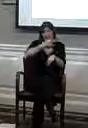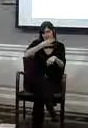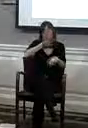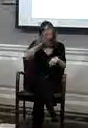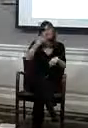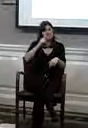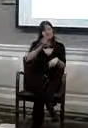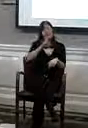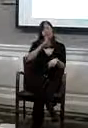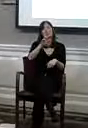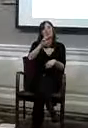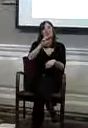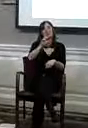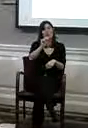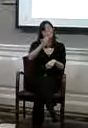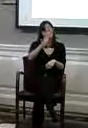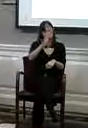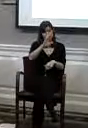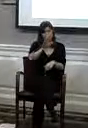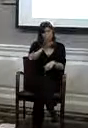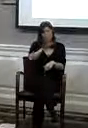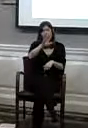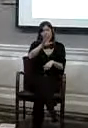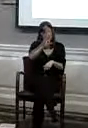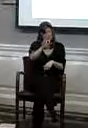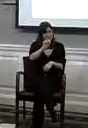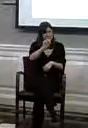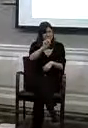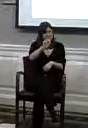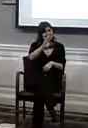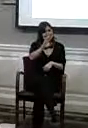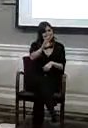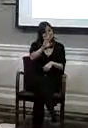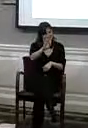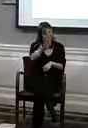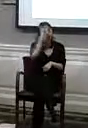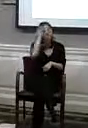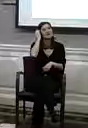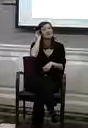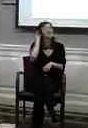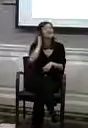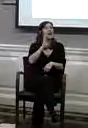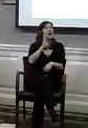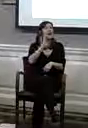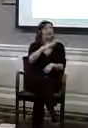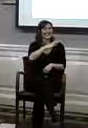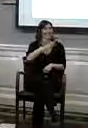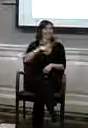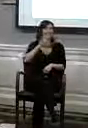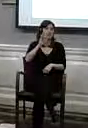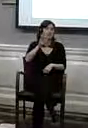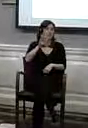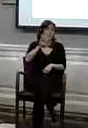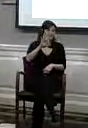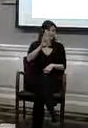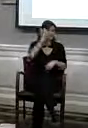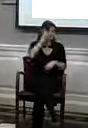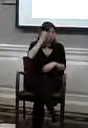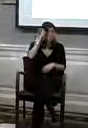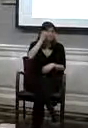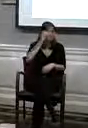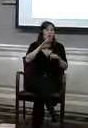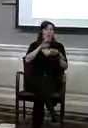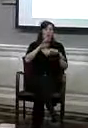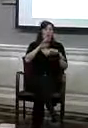Rights, UNICEF, UNESCO, OSCE, the Council of Europe, the Organization of American States, and the Open Society Institute. So